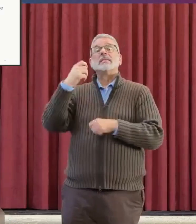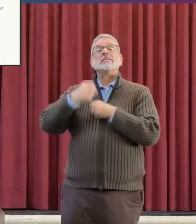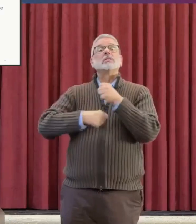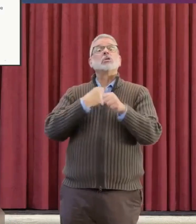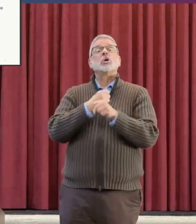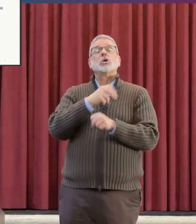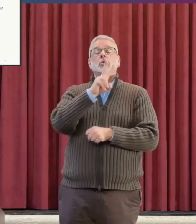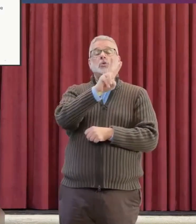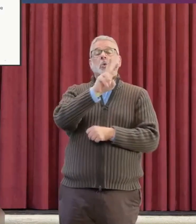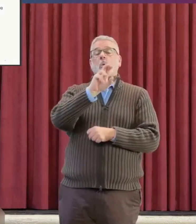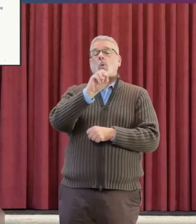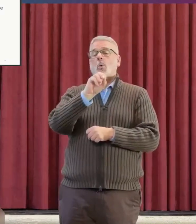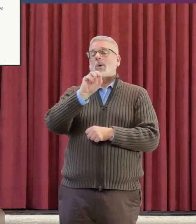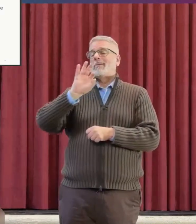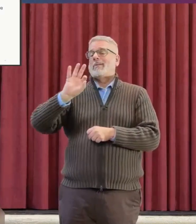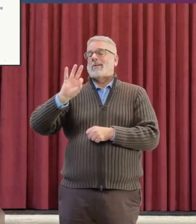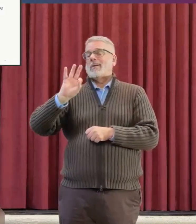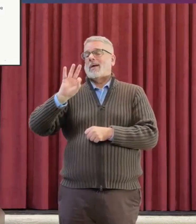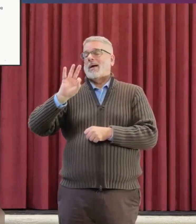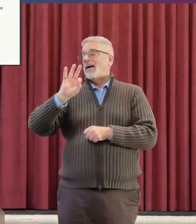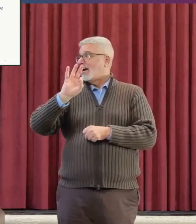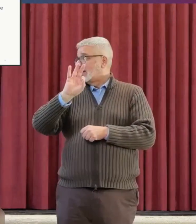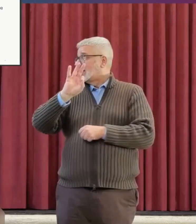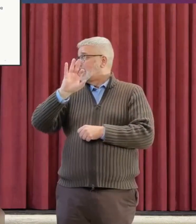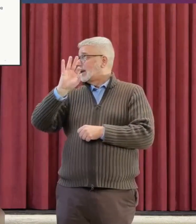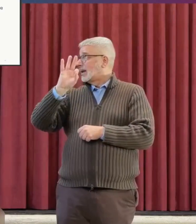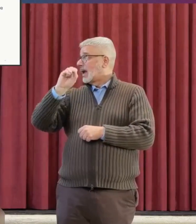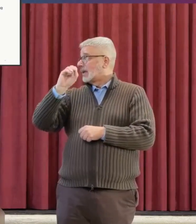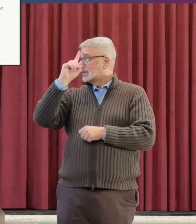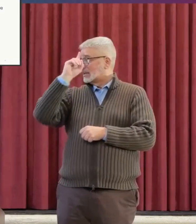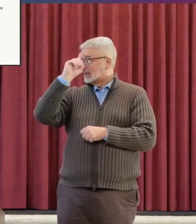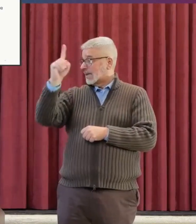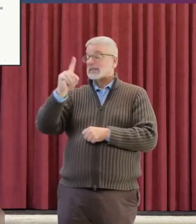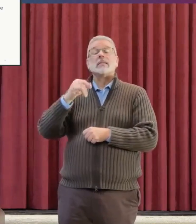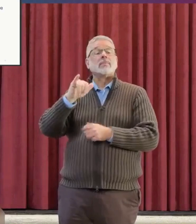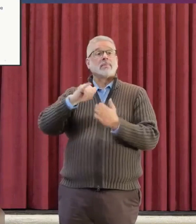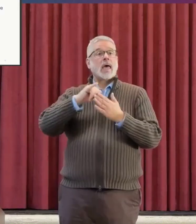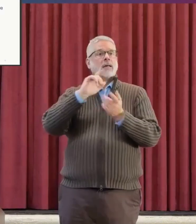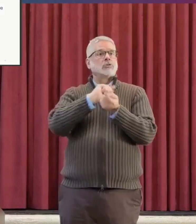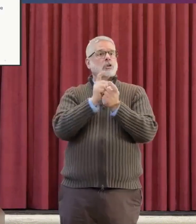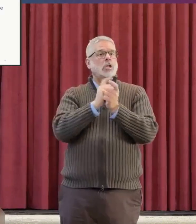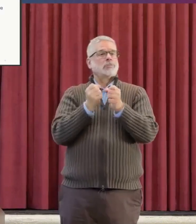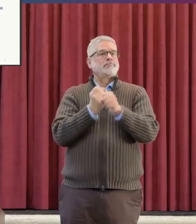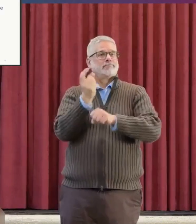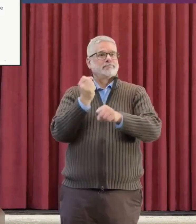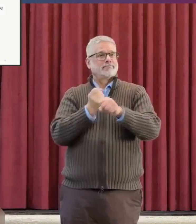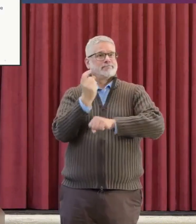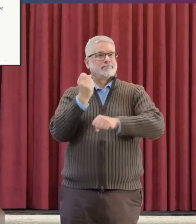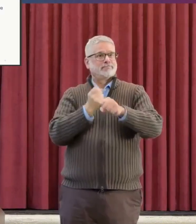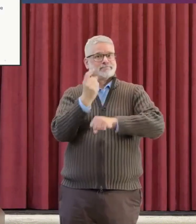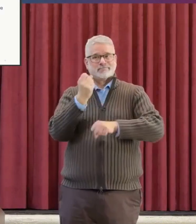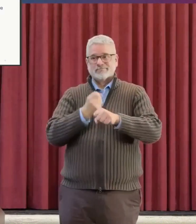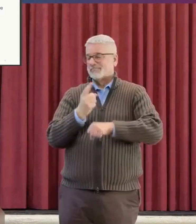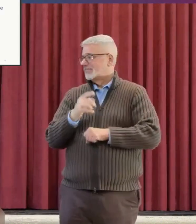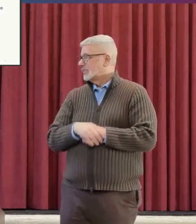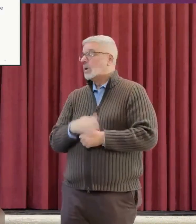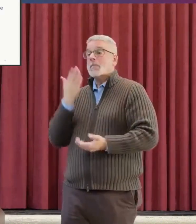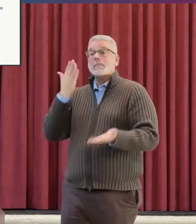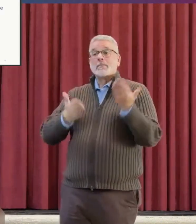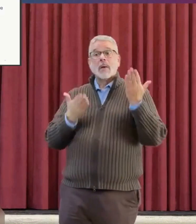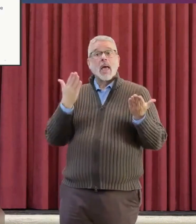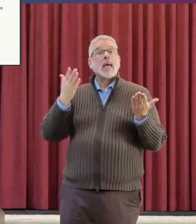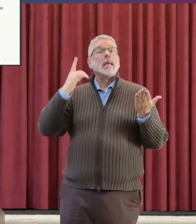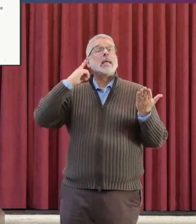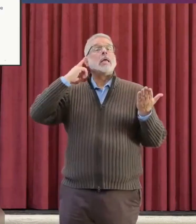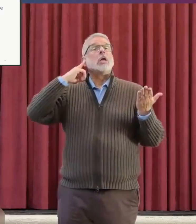it's $202.90, and each year this amount changes. And you may